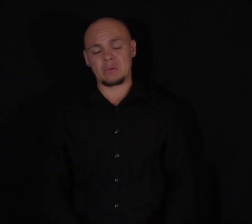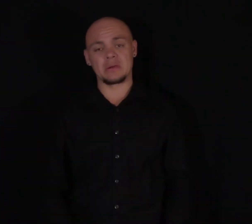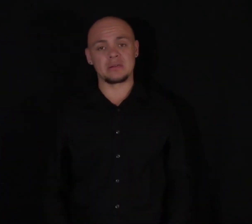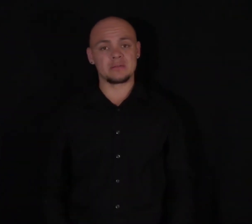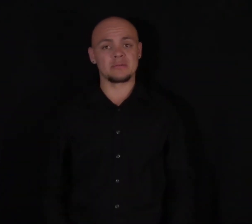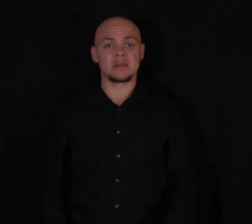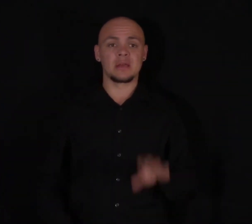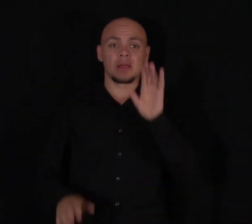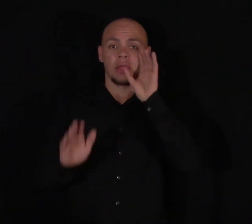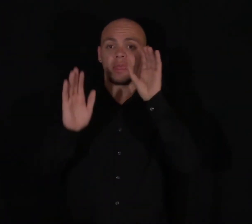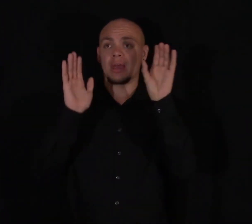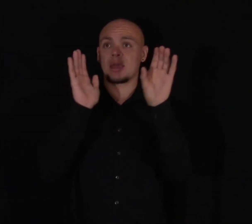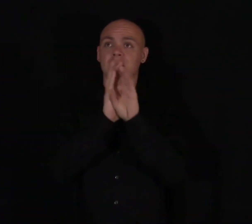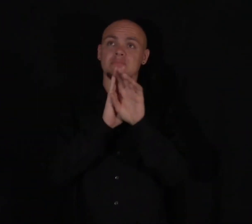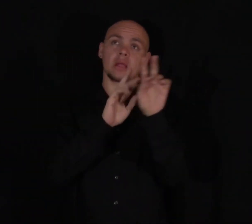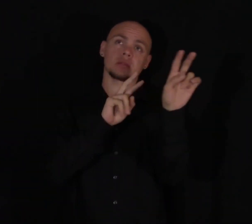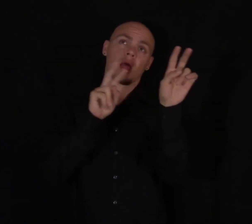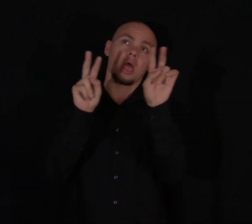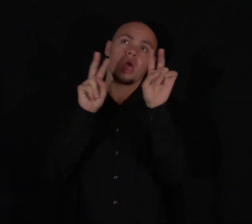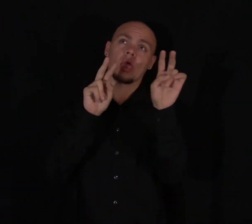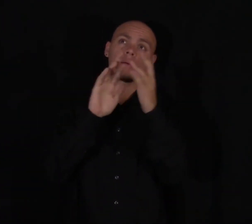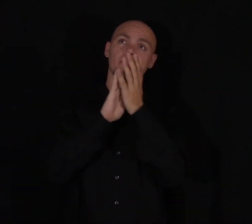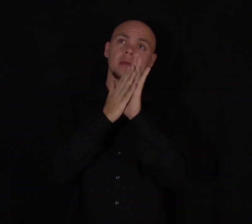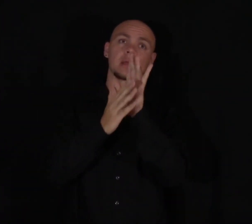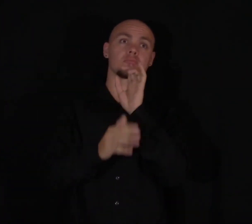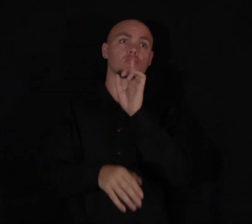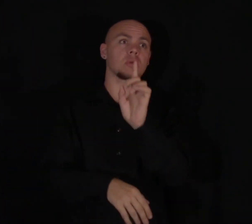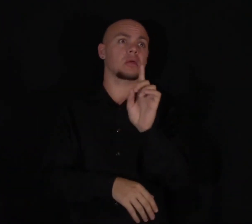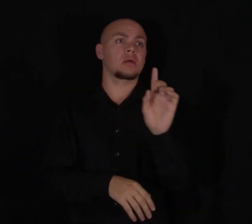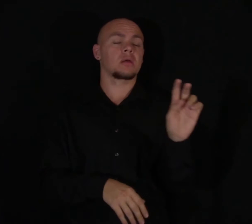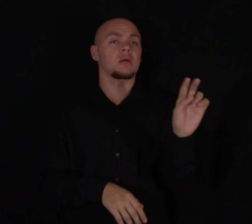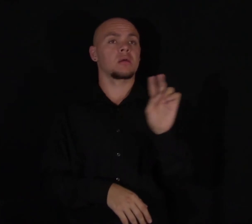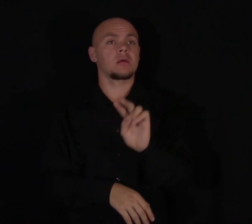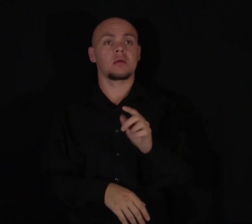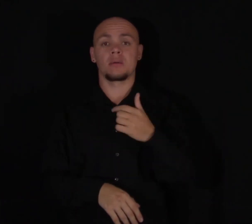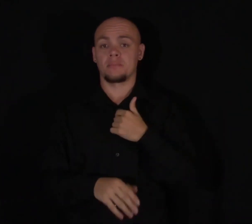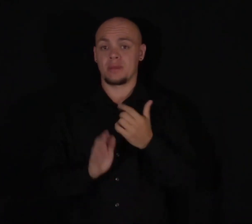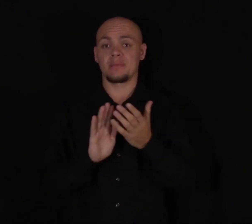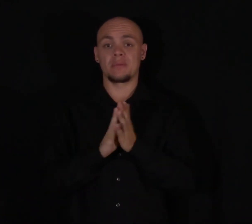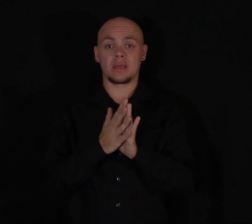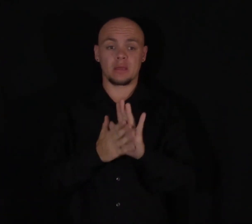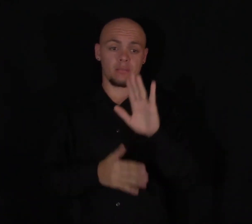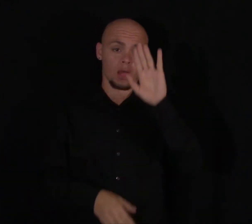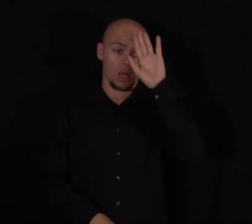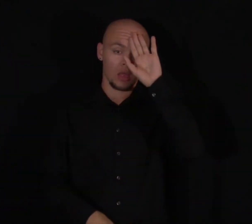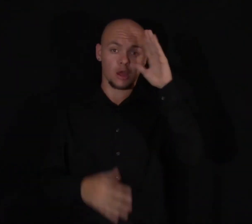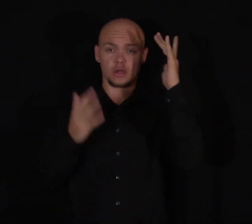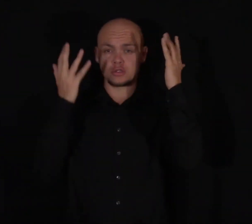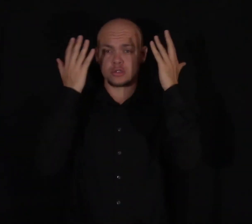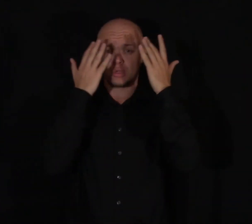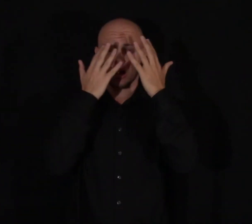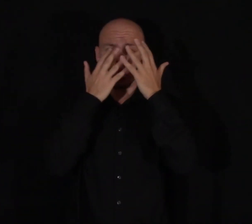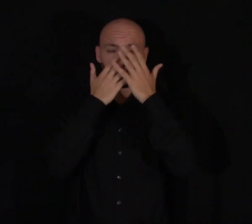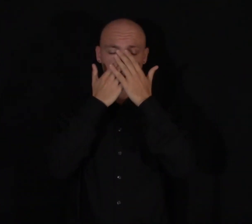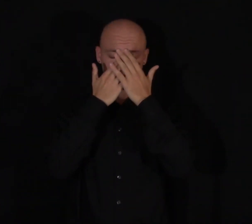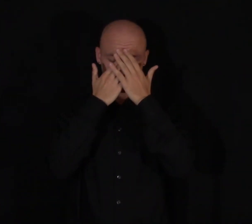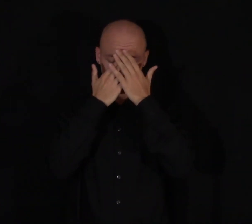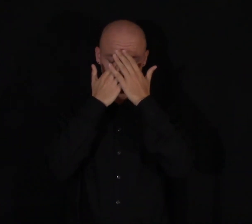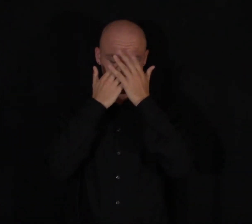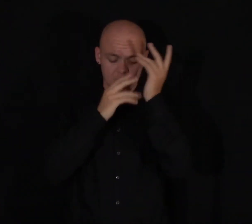floated before me became more distinct, I grew feverish. A darkness pressed around me. No one was near me who